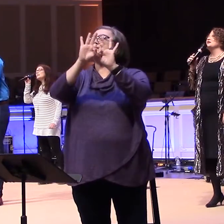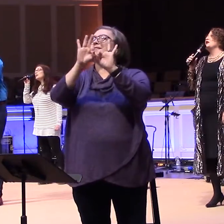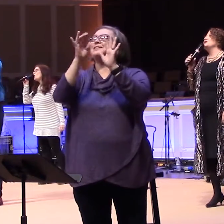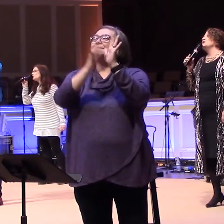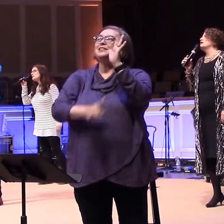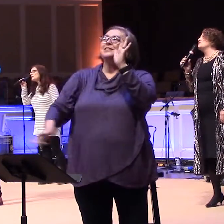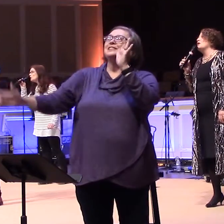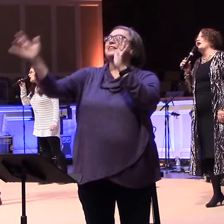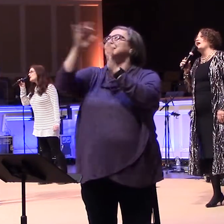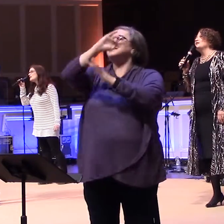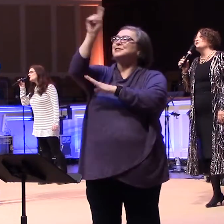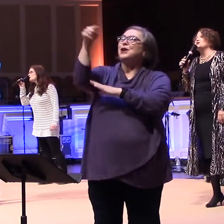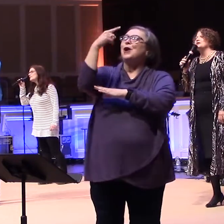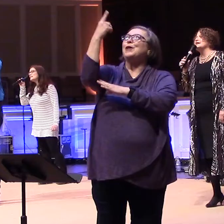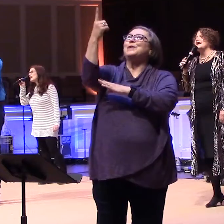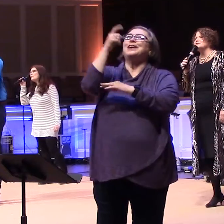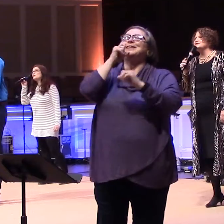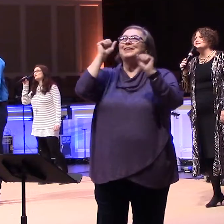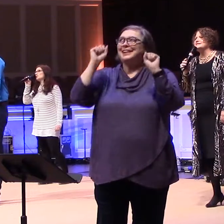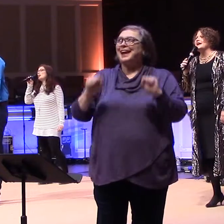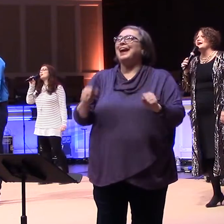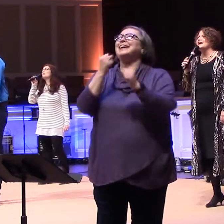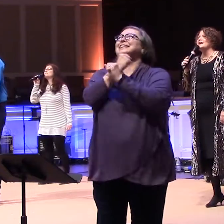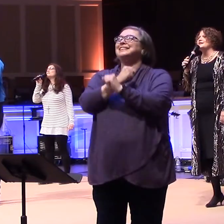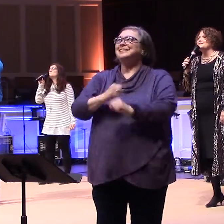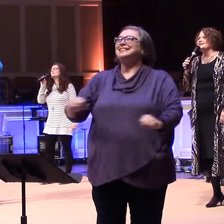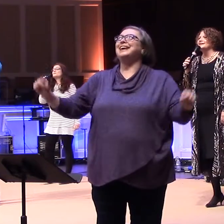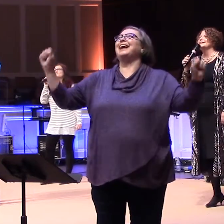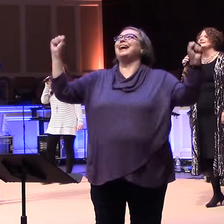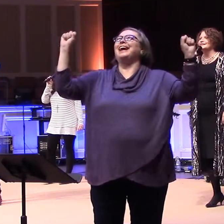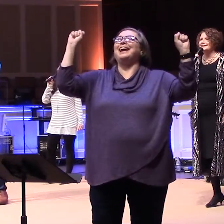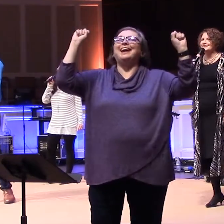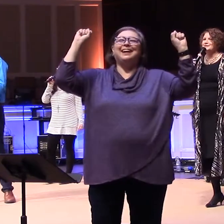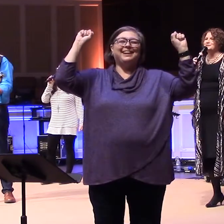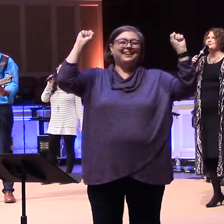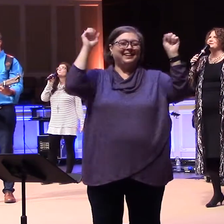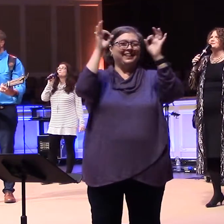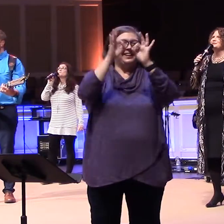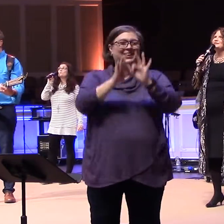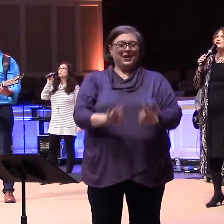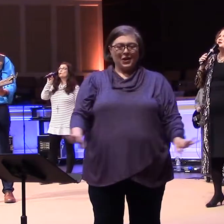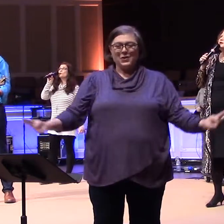Jesus, the only one who could ever say.